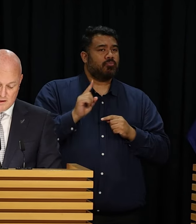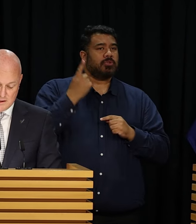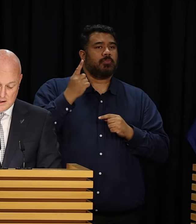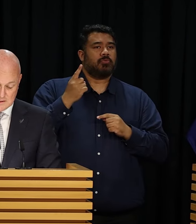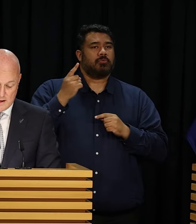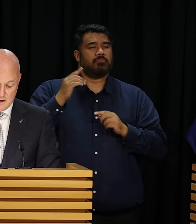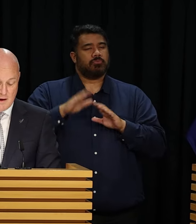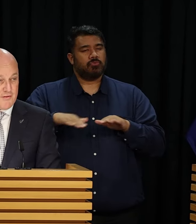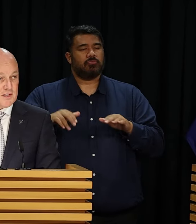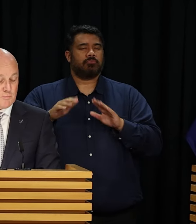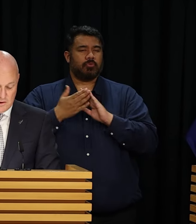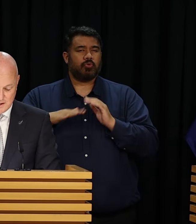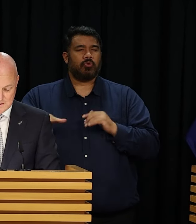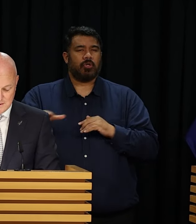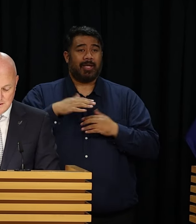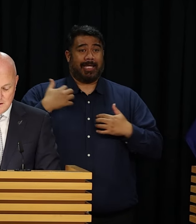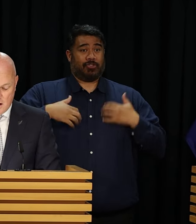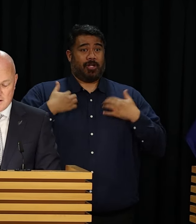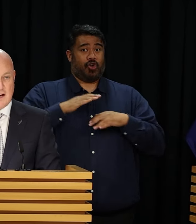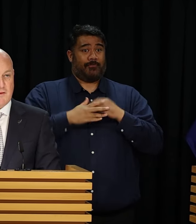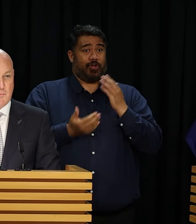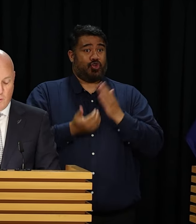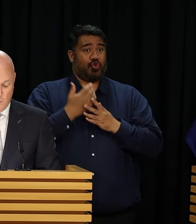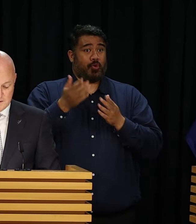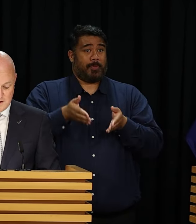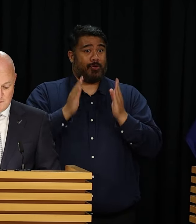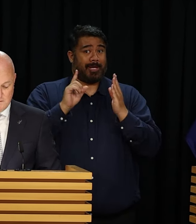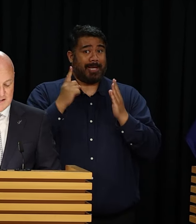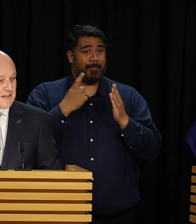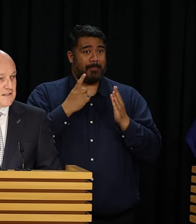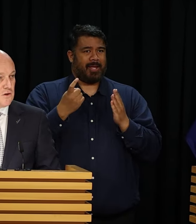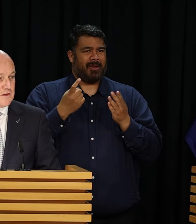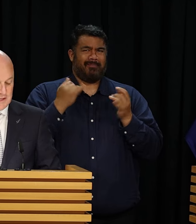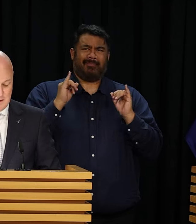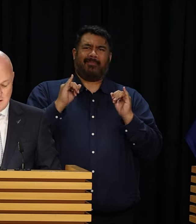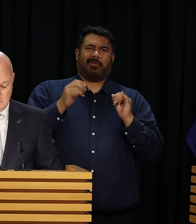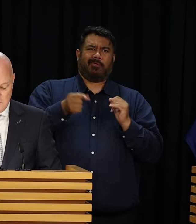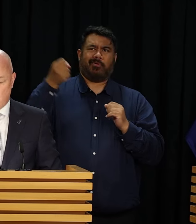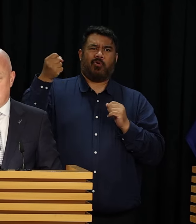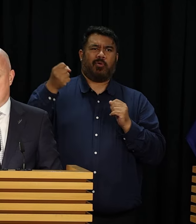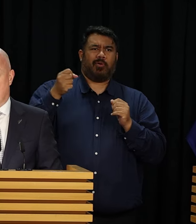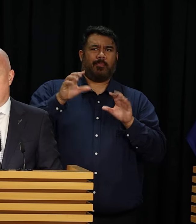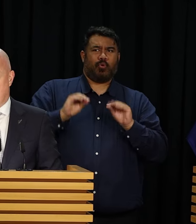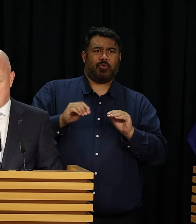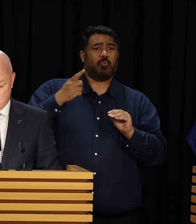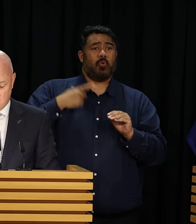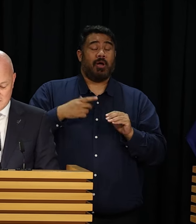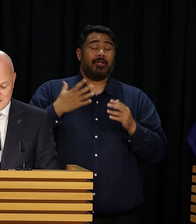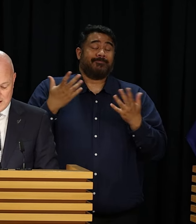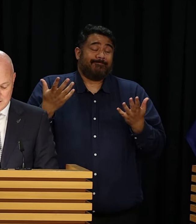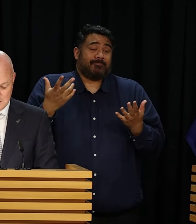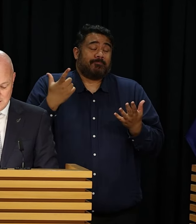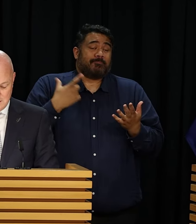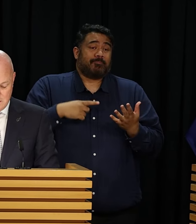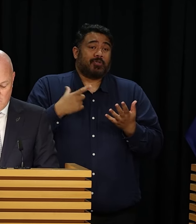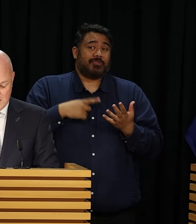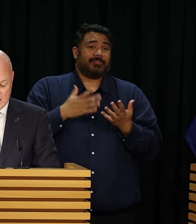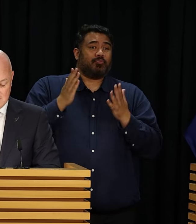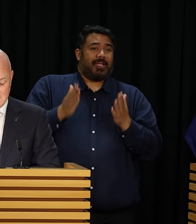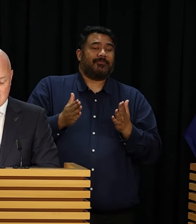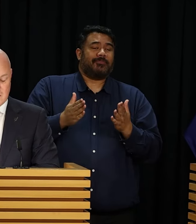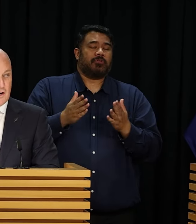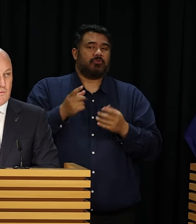doubt have been excited about these projects, only to have them pause and to be facing uncertainty mere weeks before many of them were due to start.